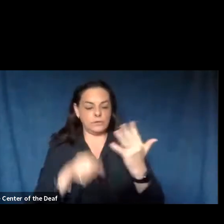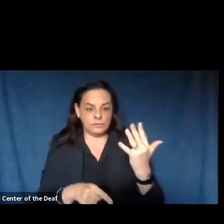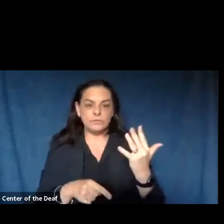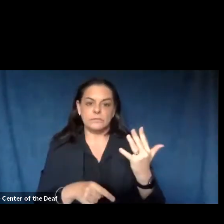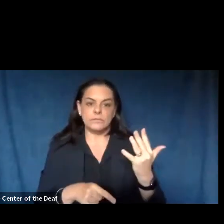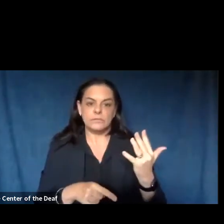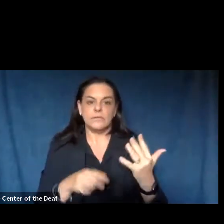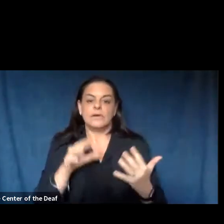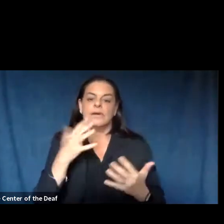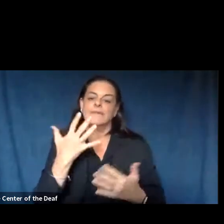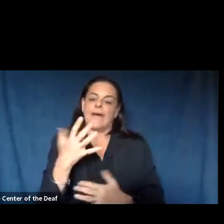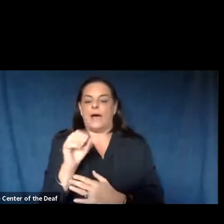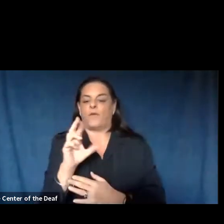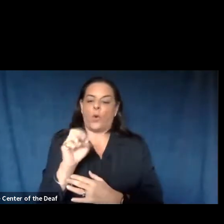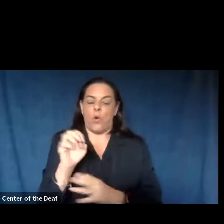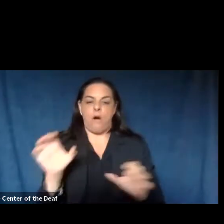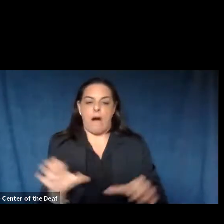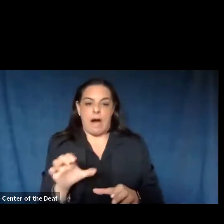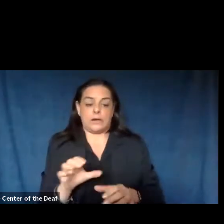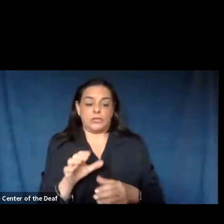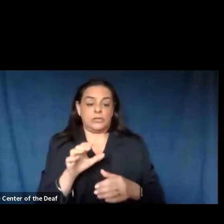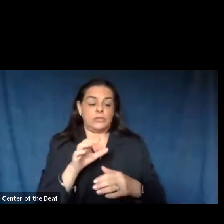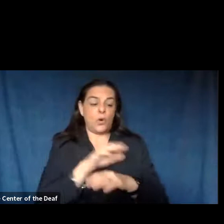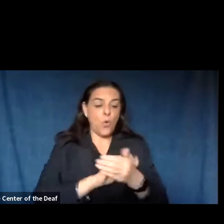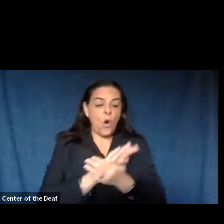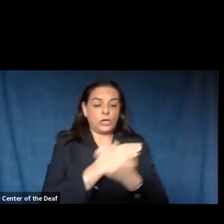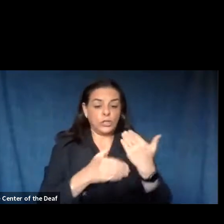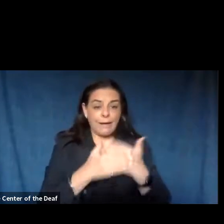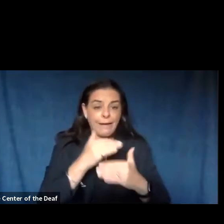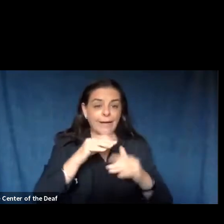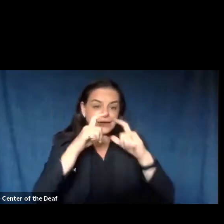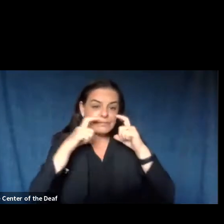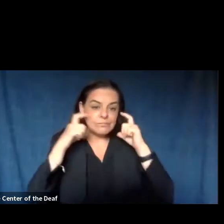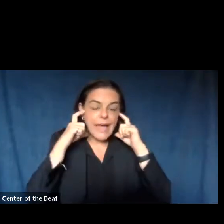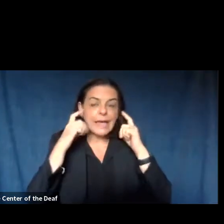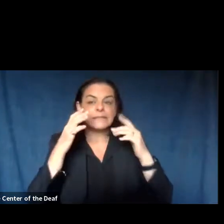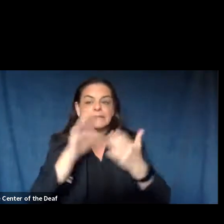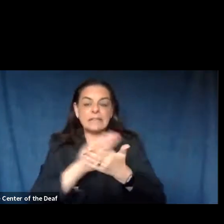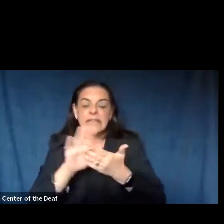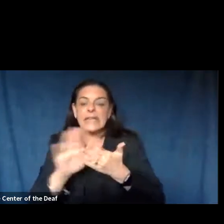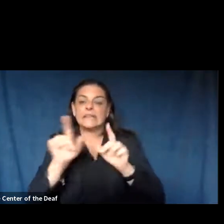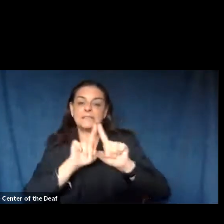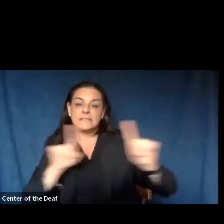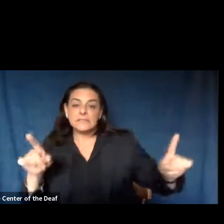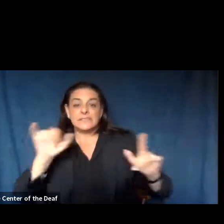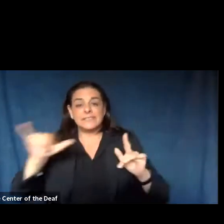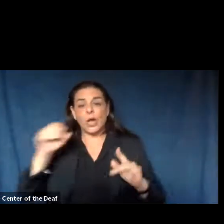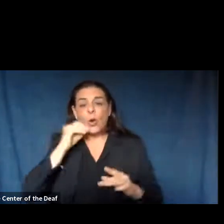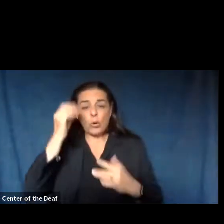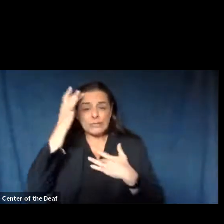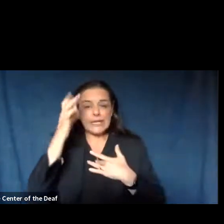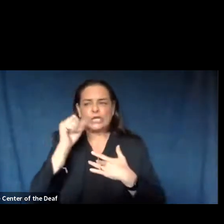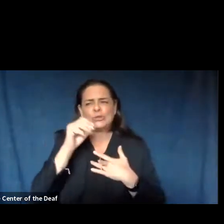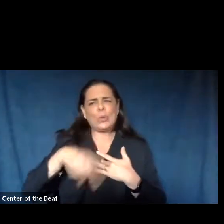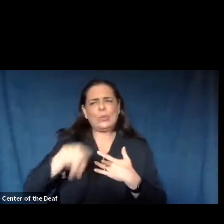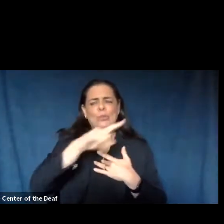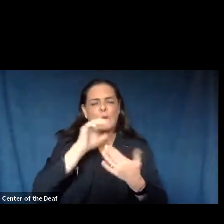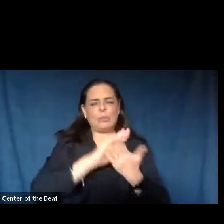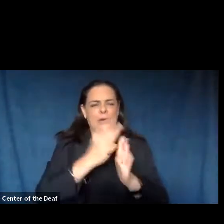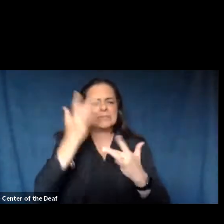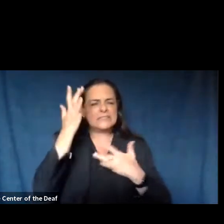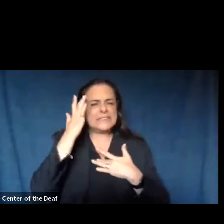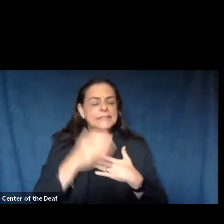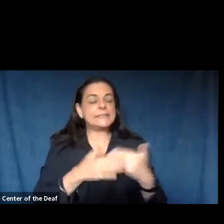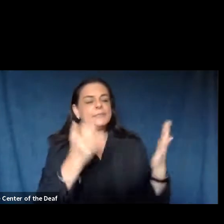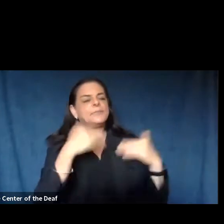throughout to try to protect our neighbors so they don't end up hospitalized. From Megan with WVLT, Dr.